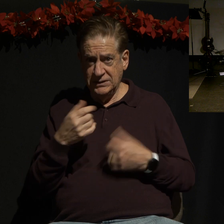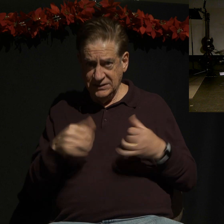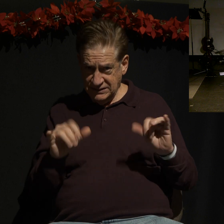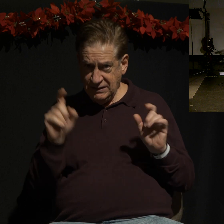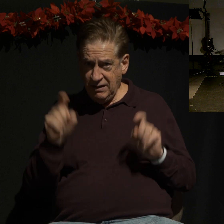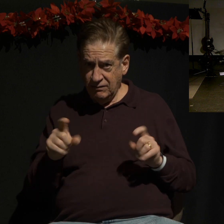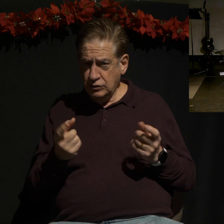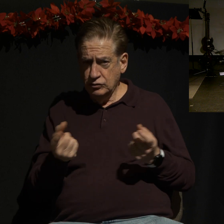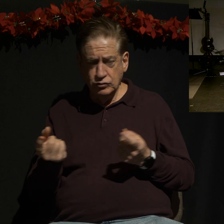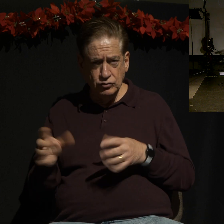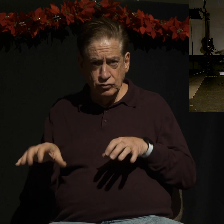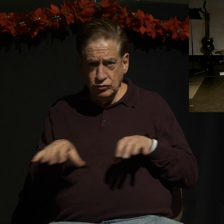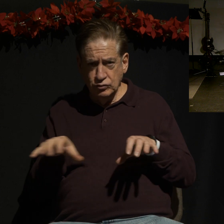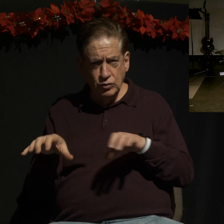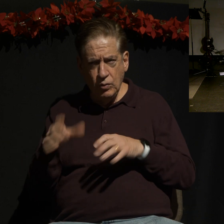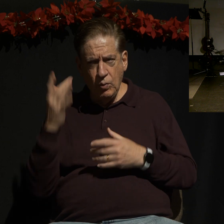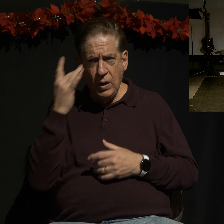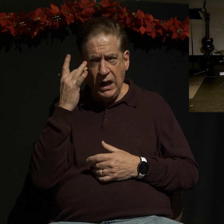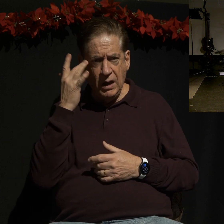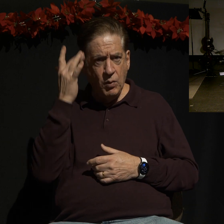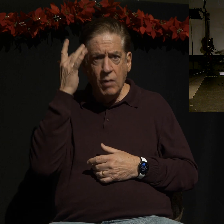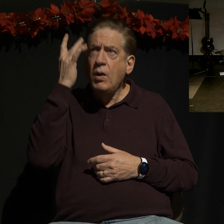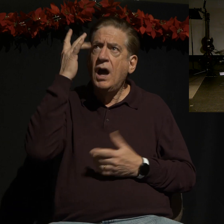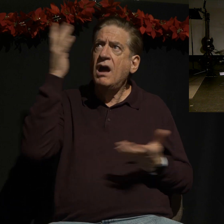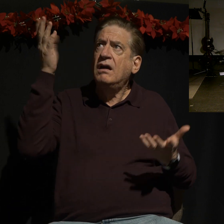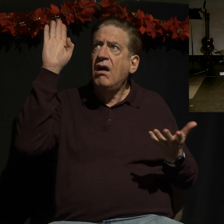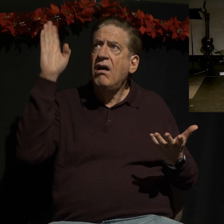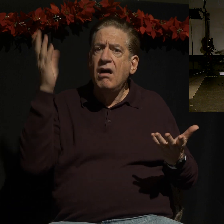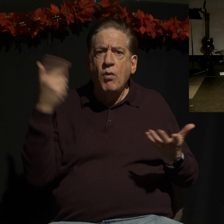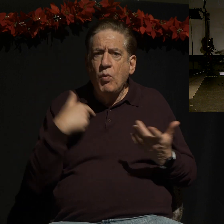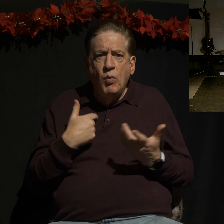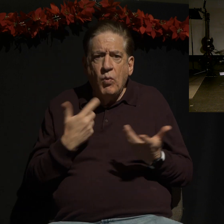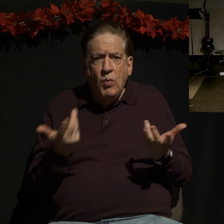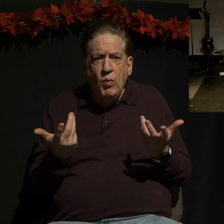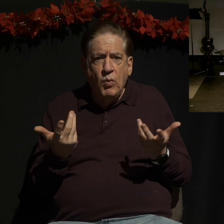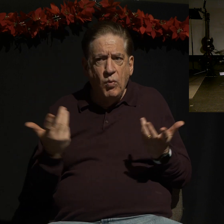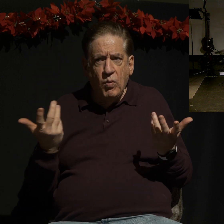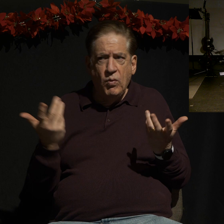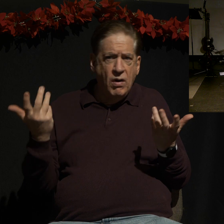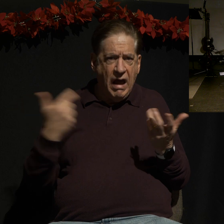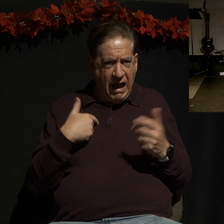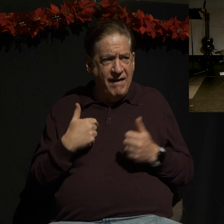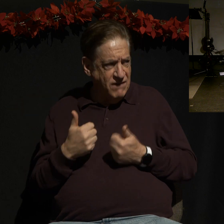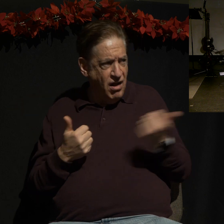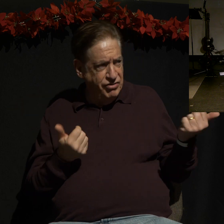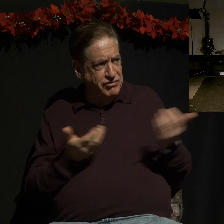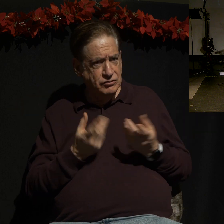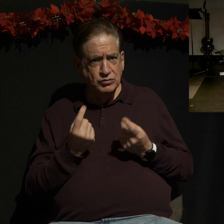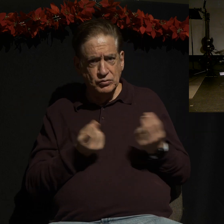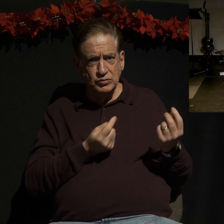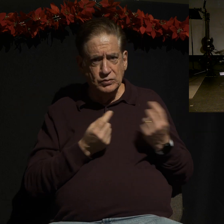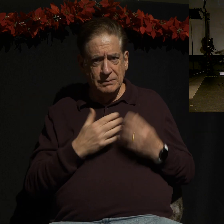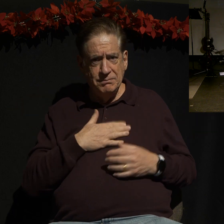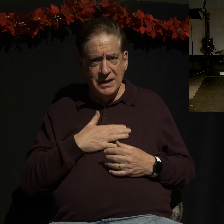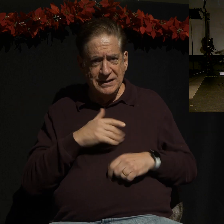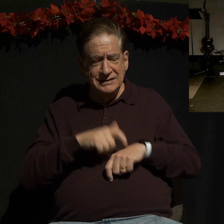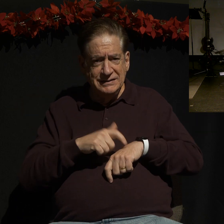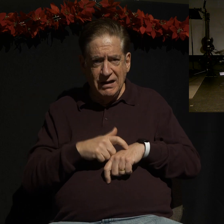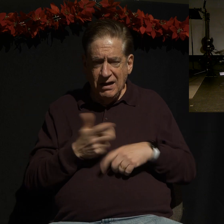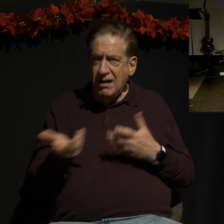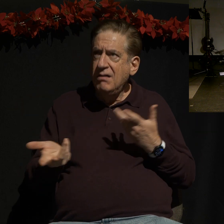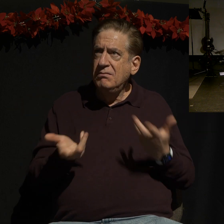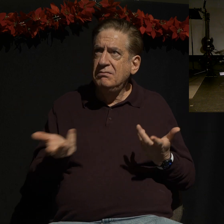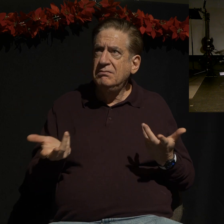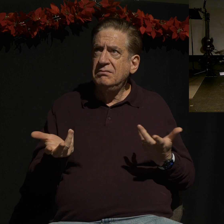this. Why? Why, God? What am I doing? I got other stuff I could be doing with my time.